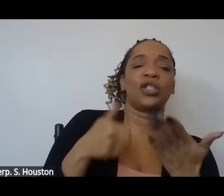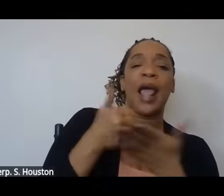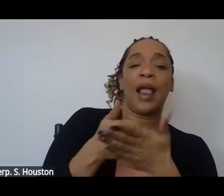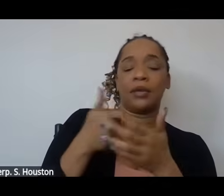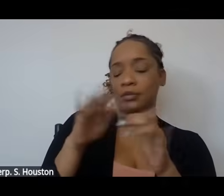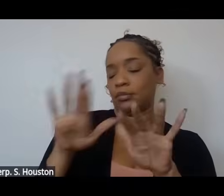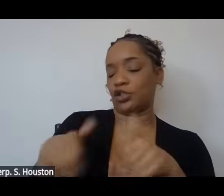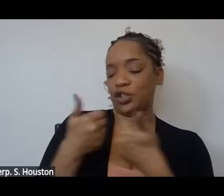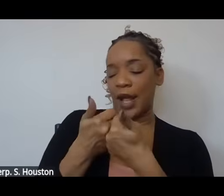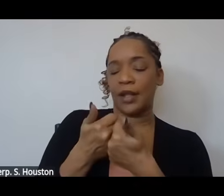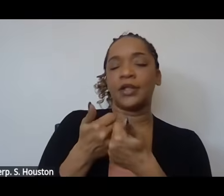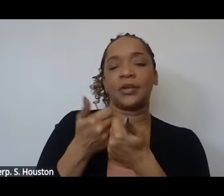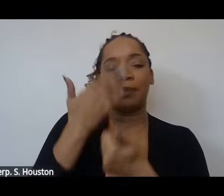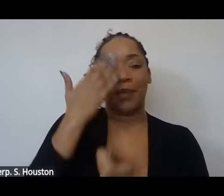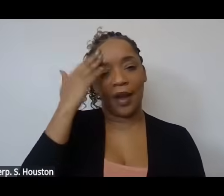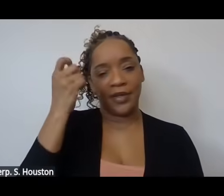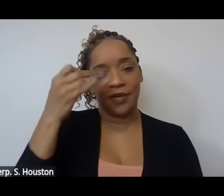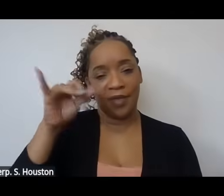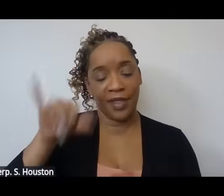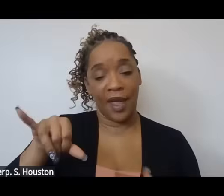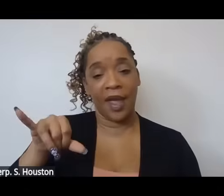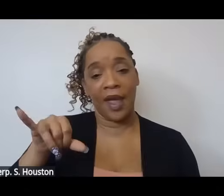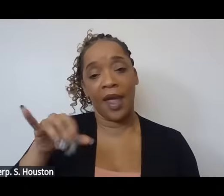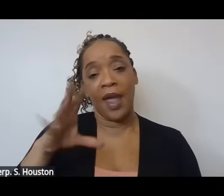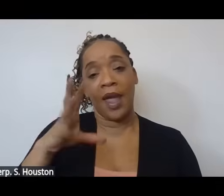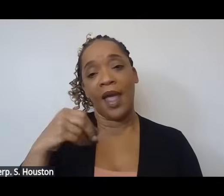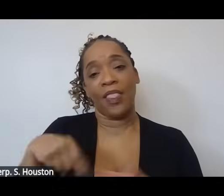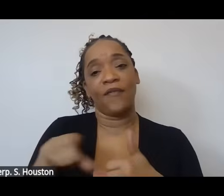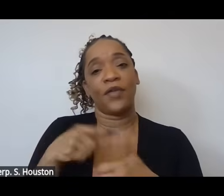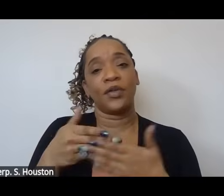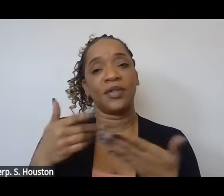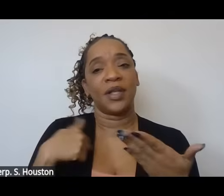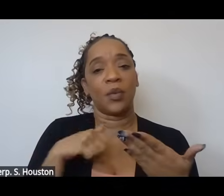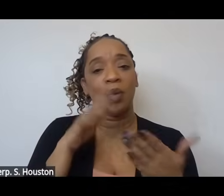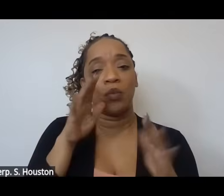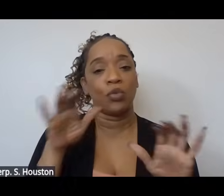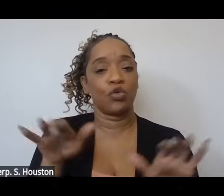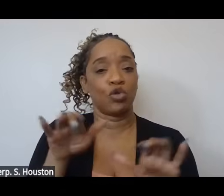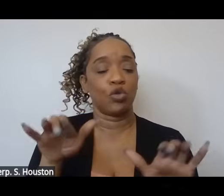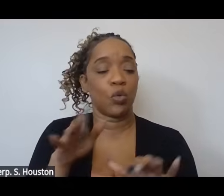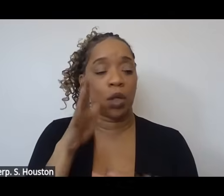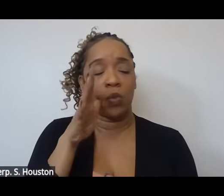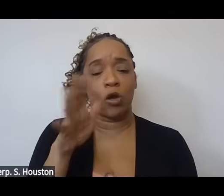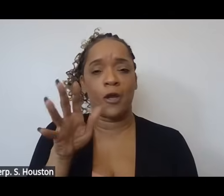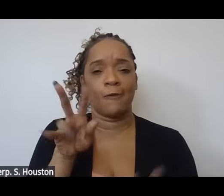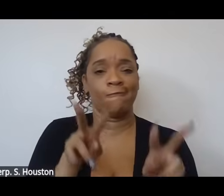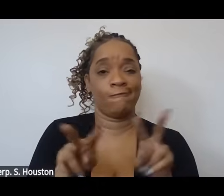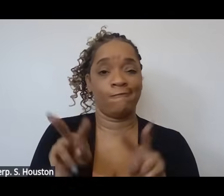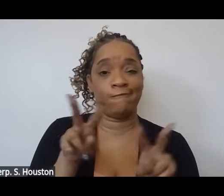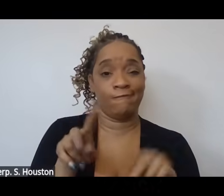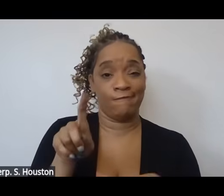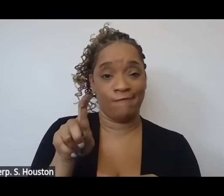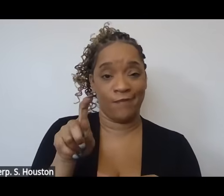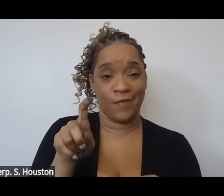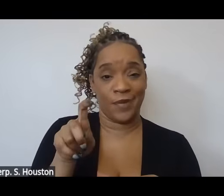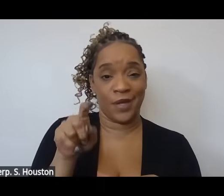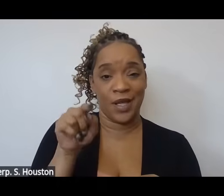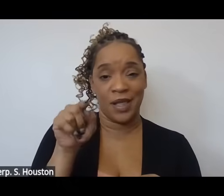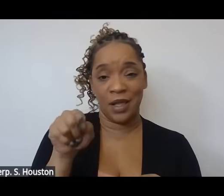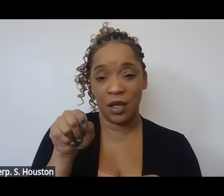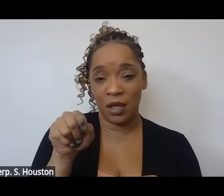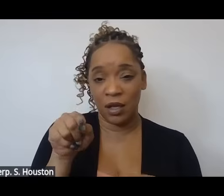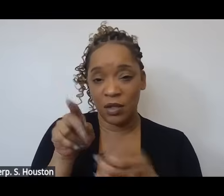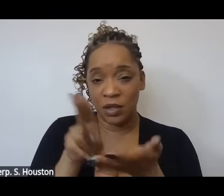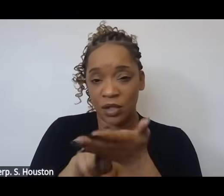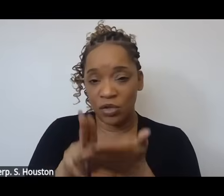do is determine, do the signatures on the 2 match the signatures on the 8? I mean, they're somewhat different,